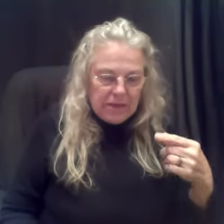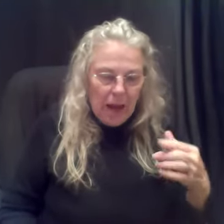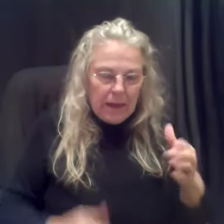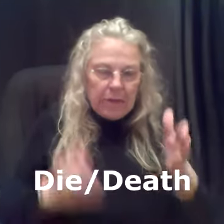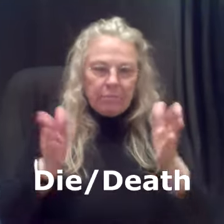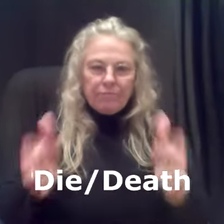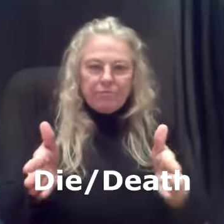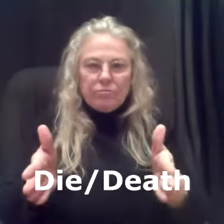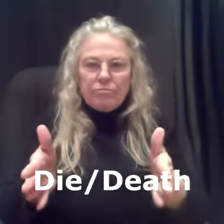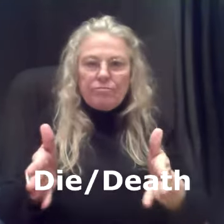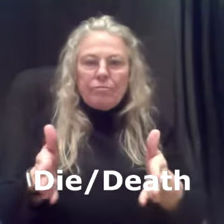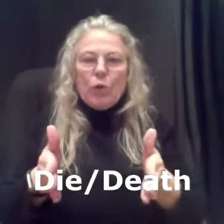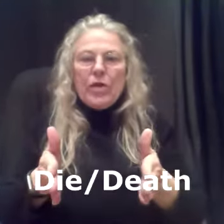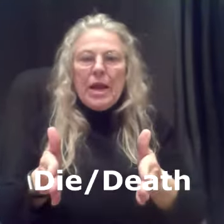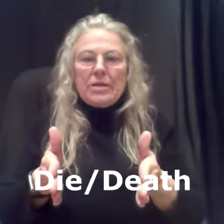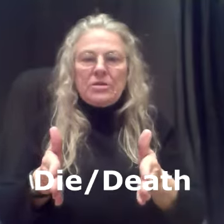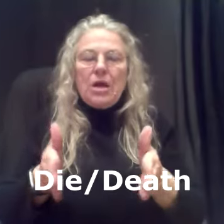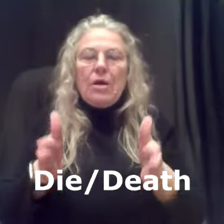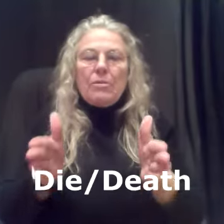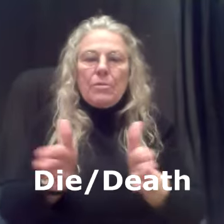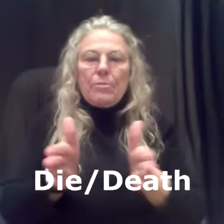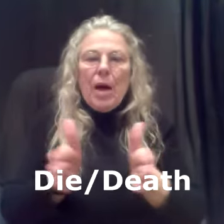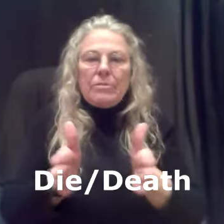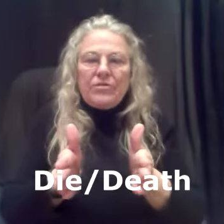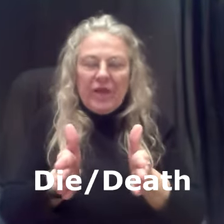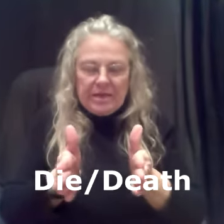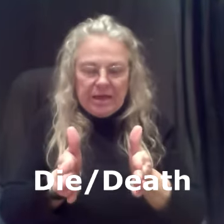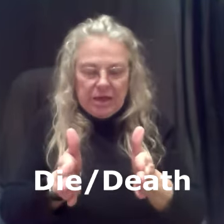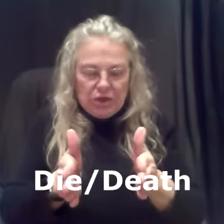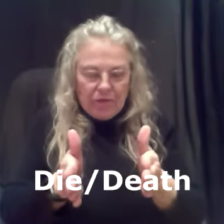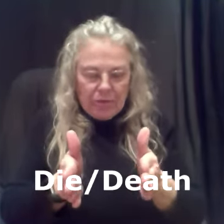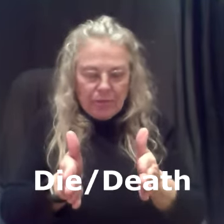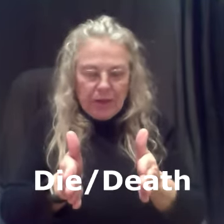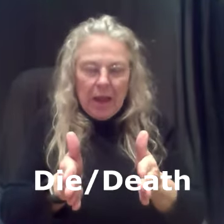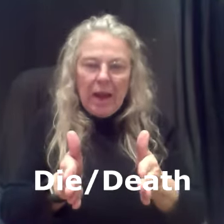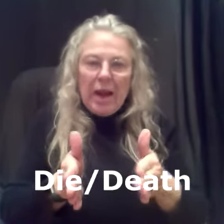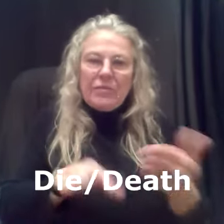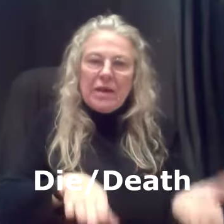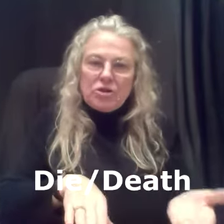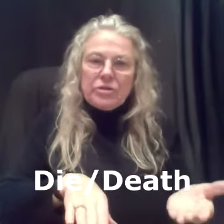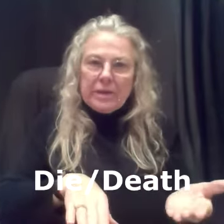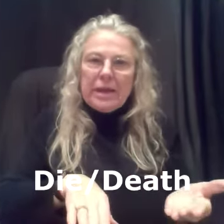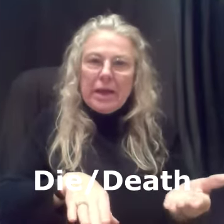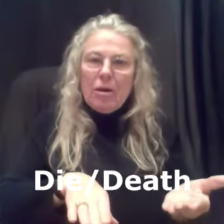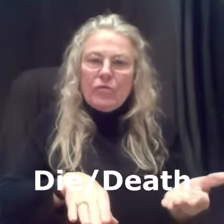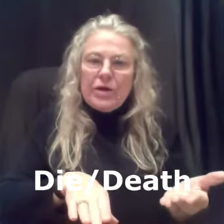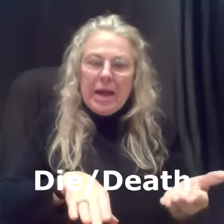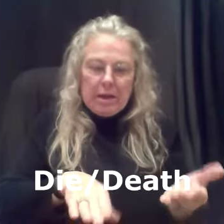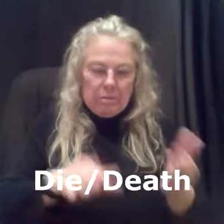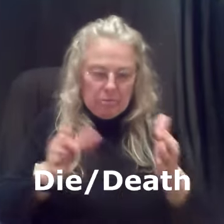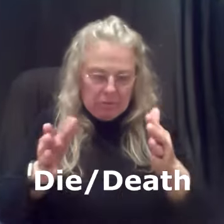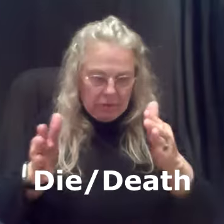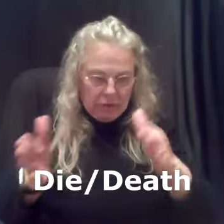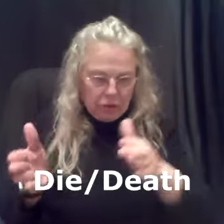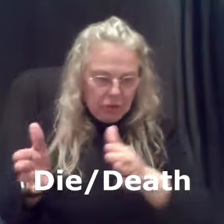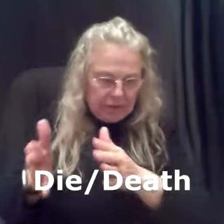Dying, both hands, palms facing each other, and they just keel over dead. You're going to see